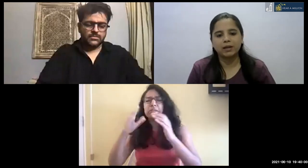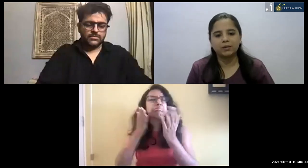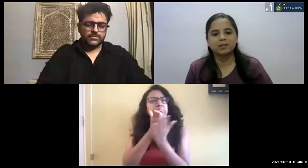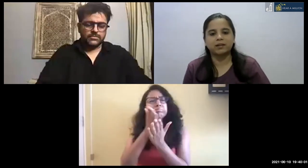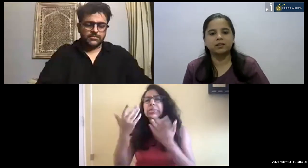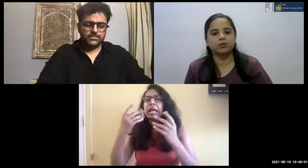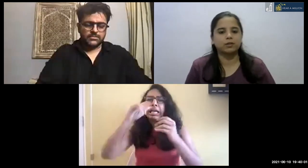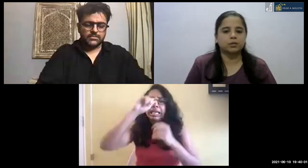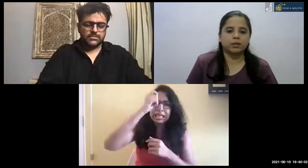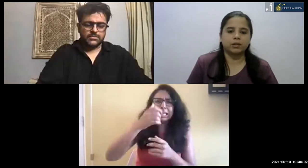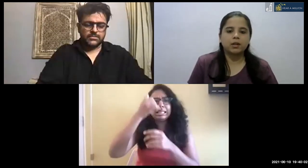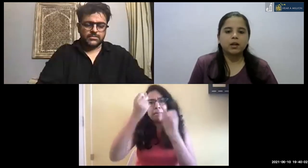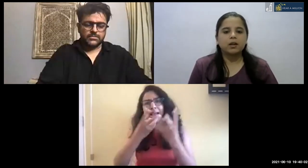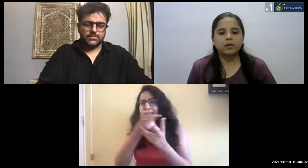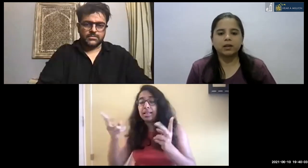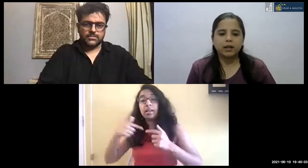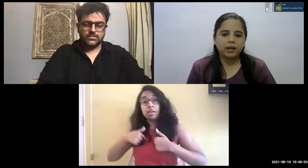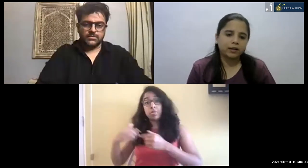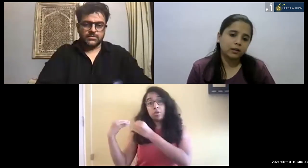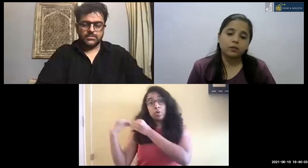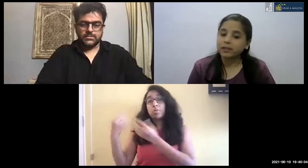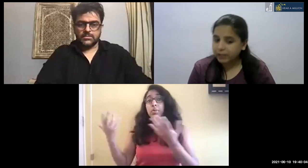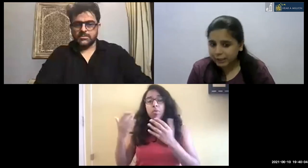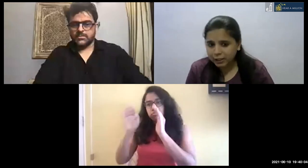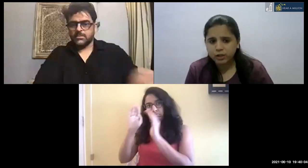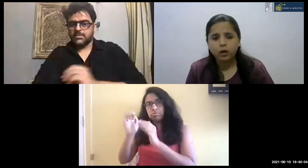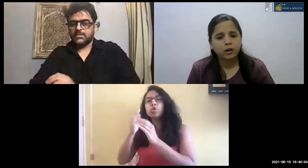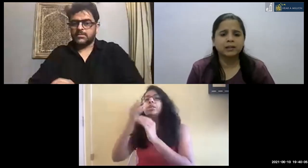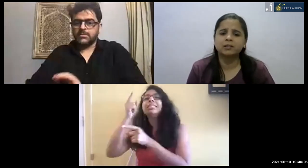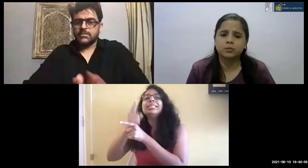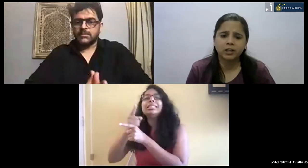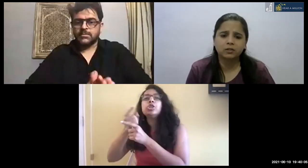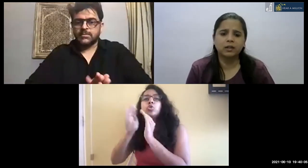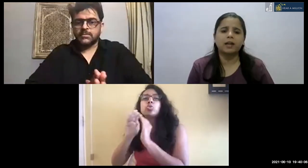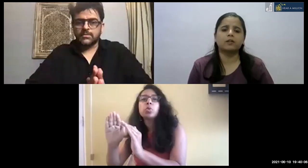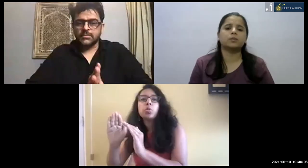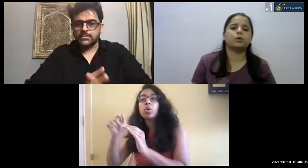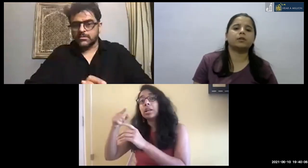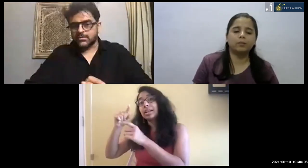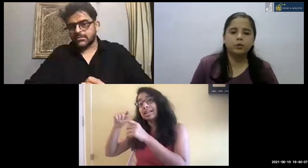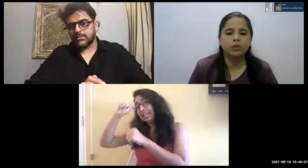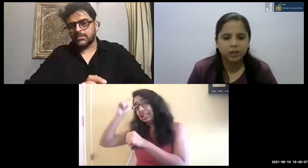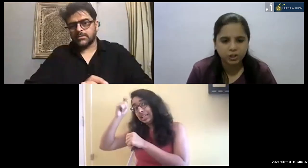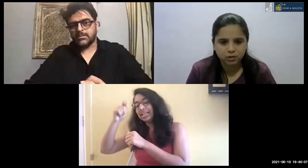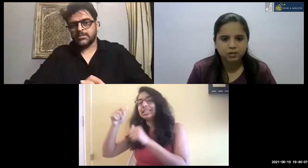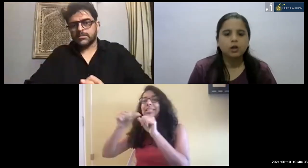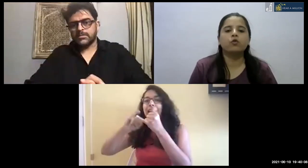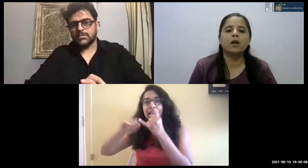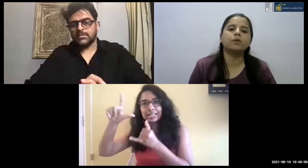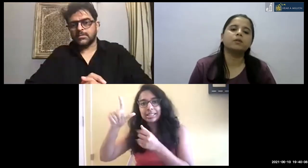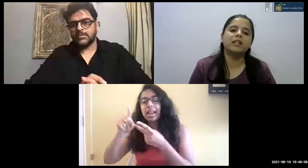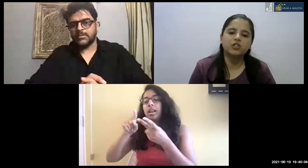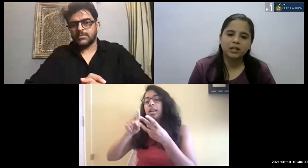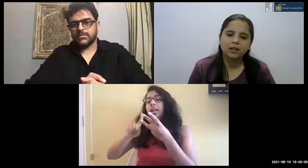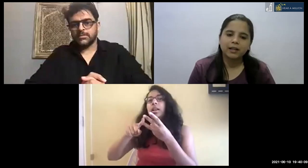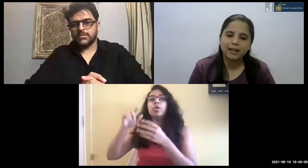to 11 standard students over there. Whether English and all other subjects, we try to support them to the teachers